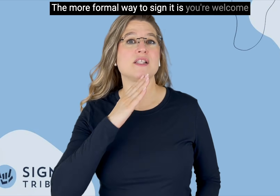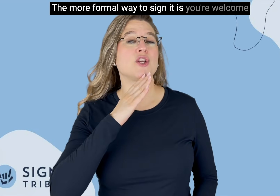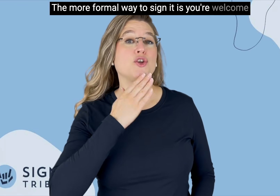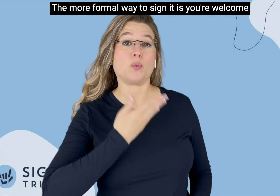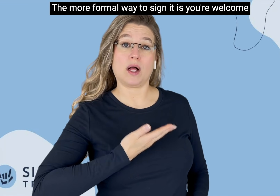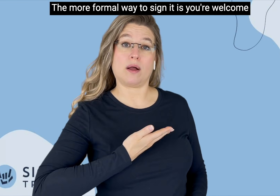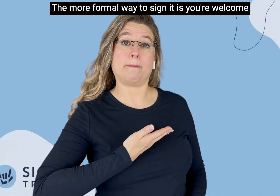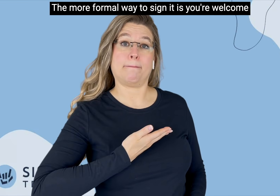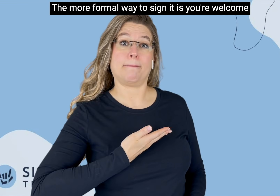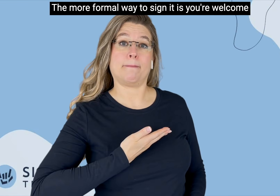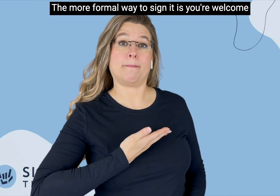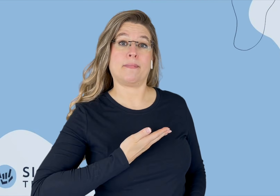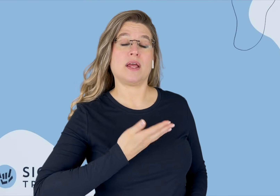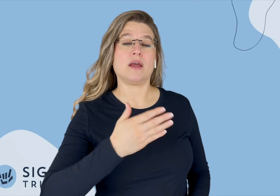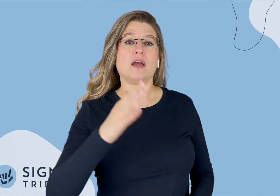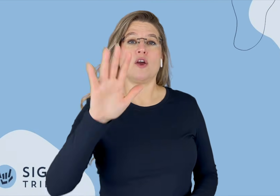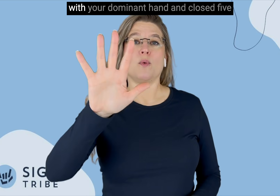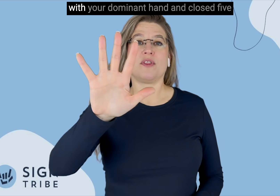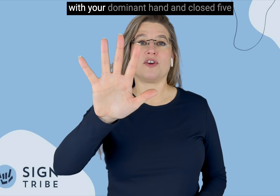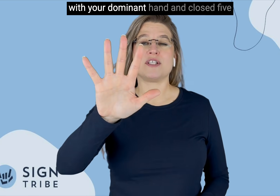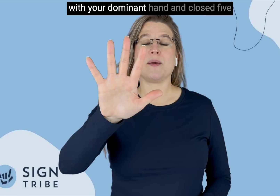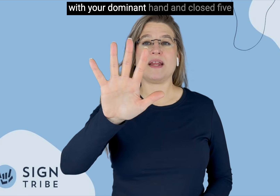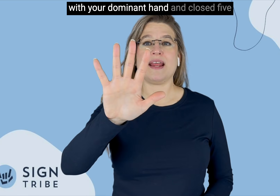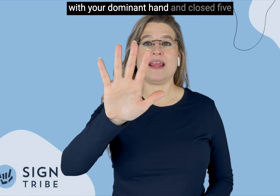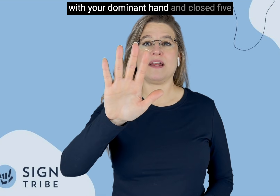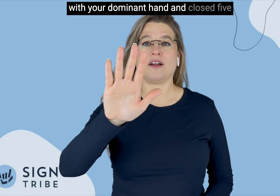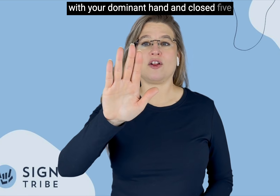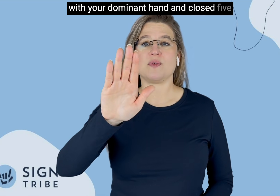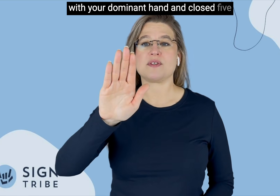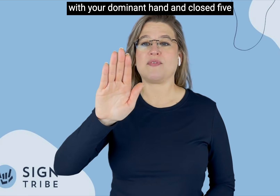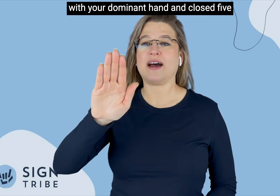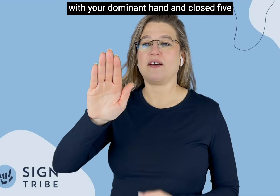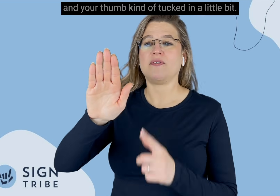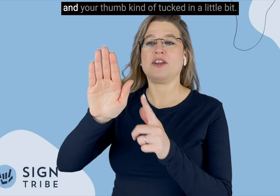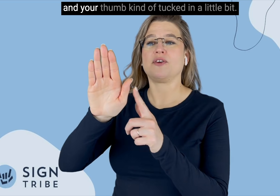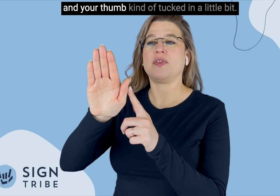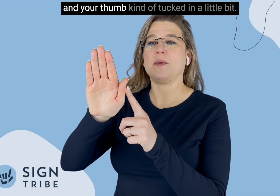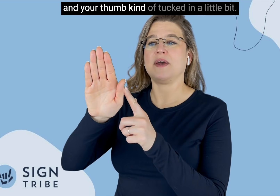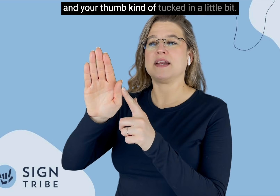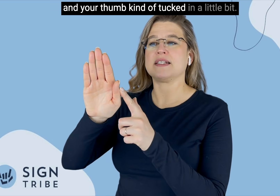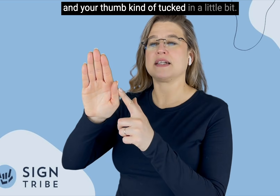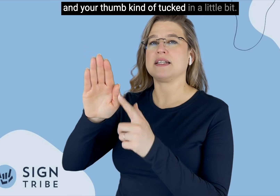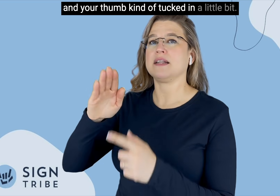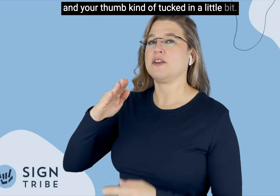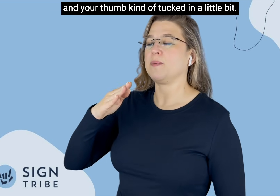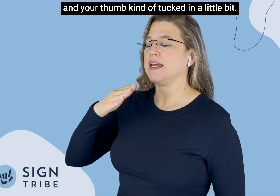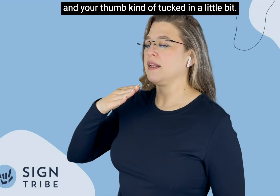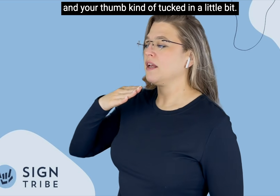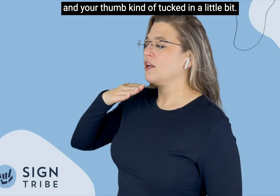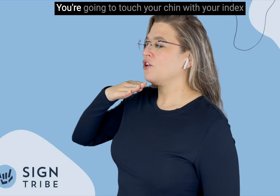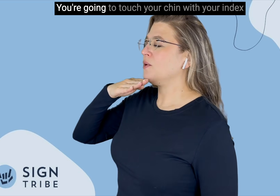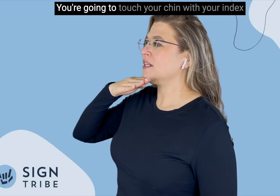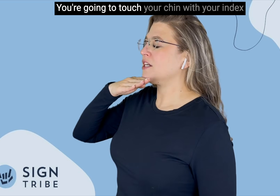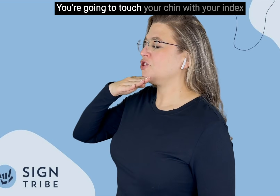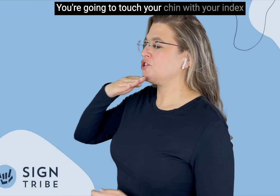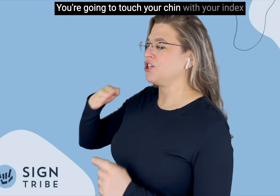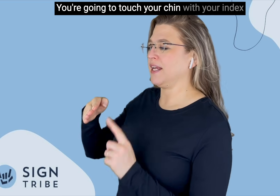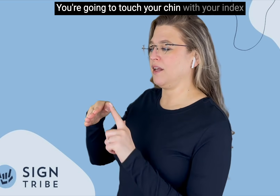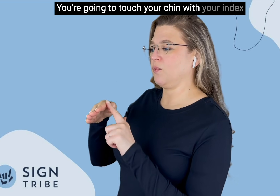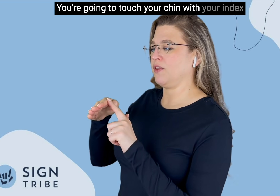"you're welcome." With your dominant hand in closed 5 and your thumb kind of tucked in a little bit, you're going to touch your chin with